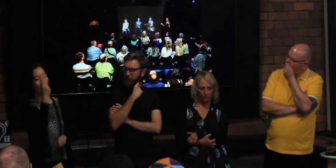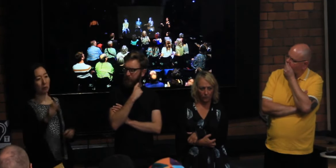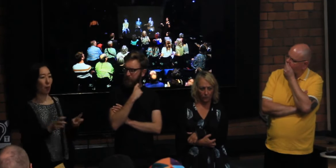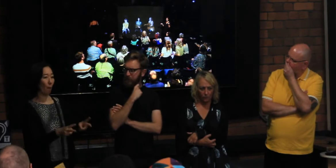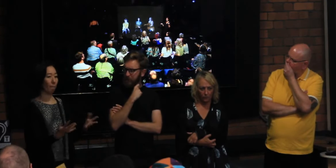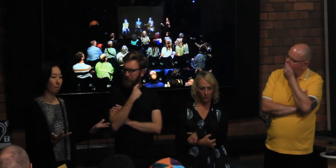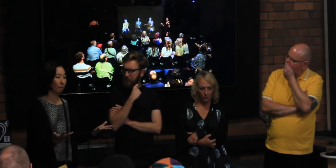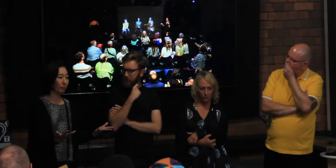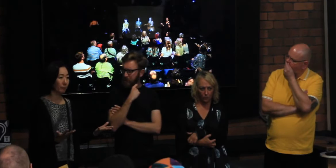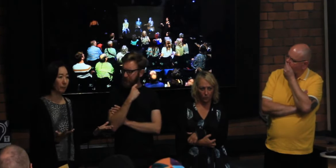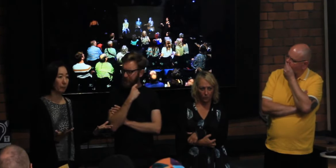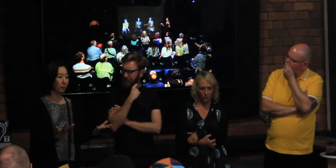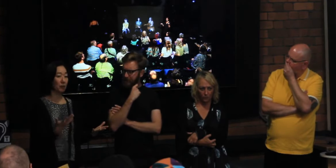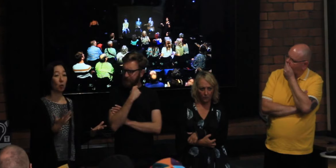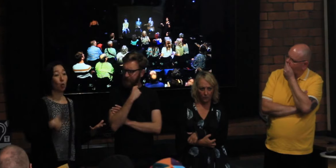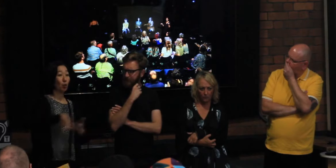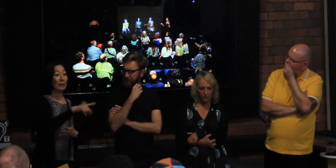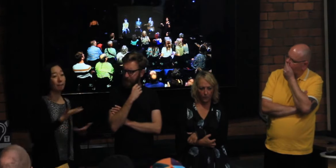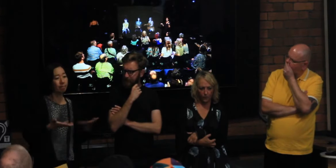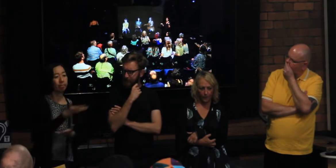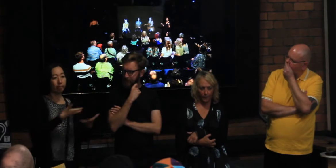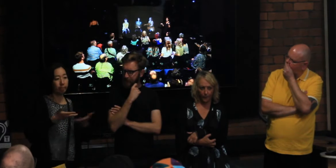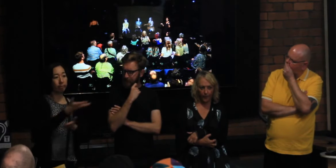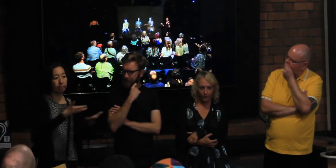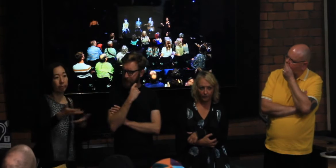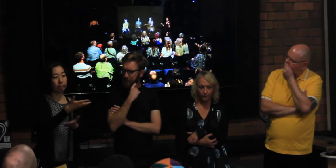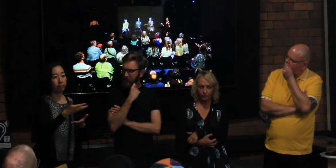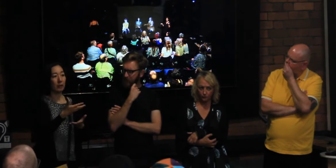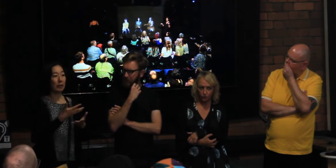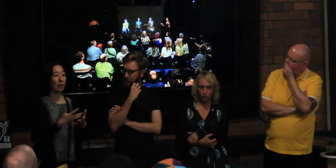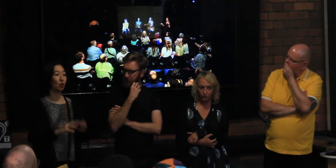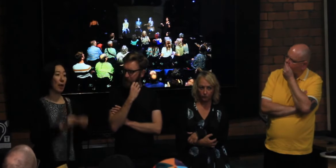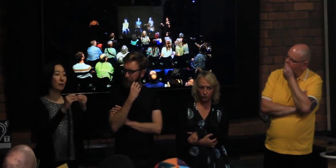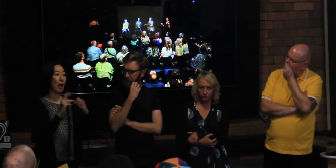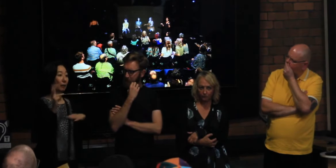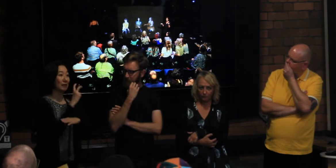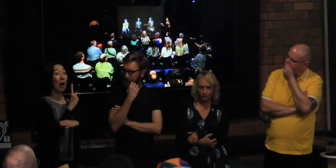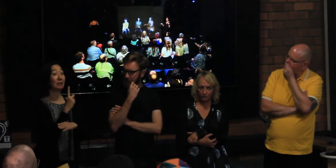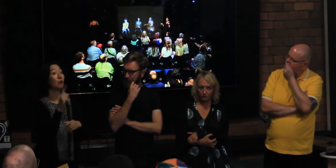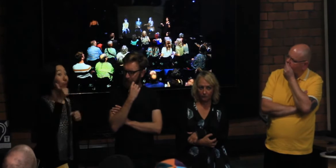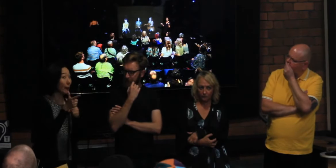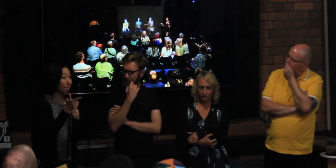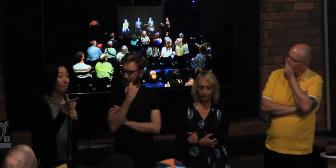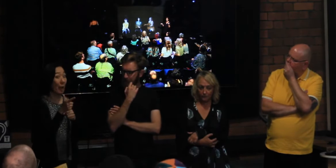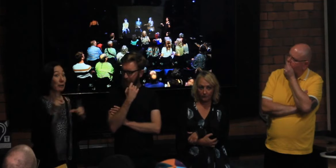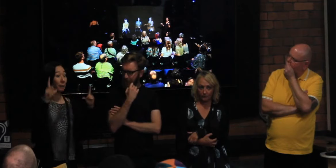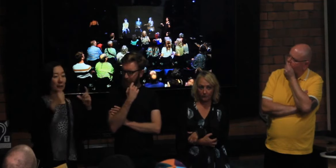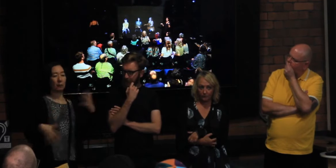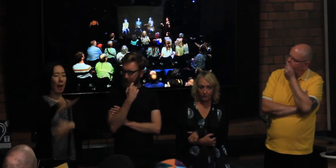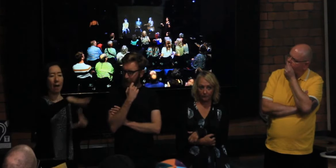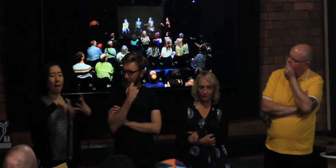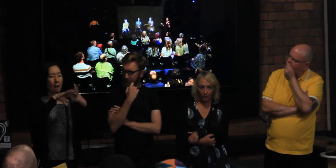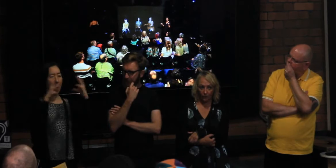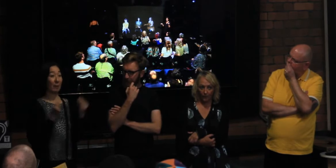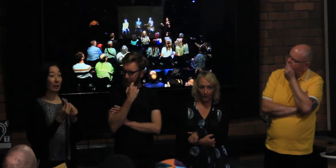how we could, turn that into a cohesive art form. So there were lots of discussions about that in terms of the